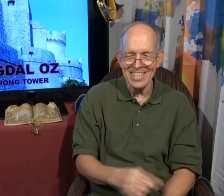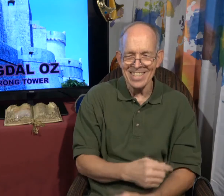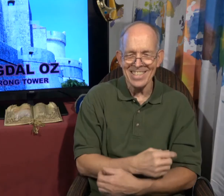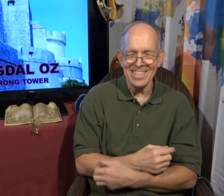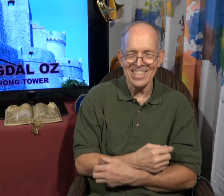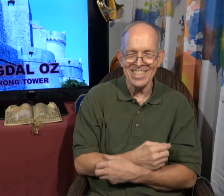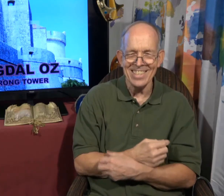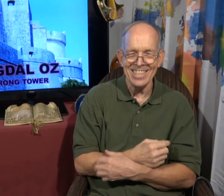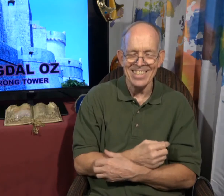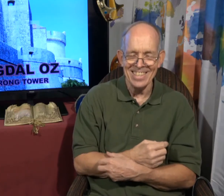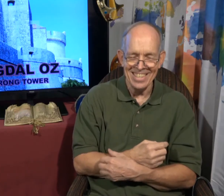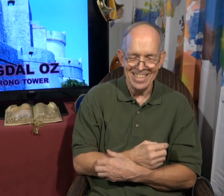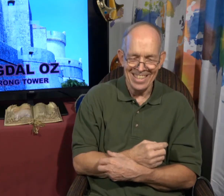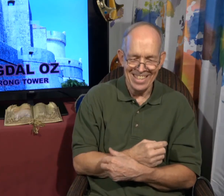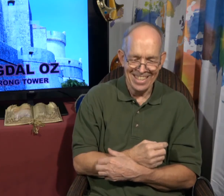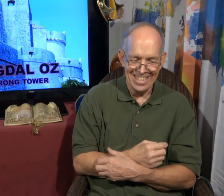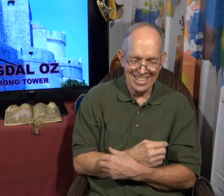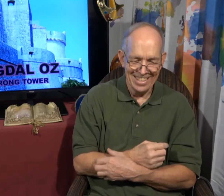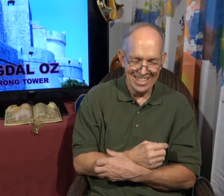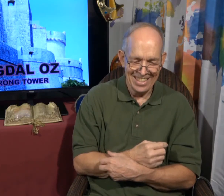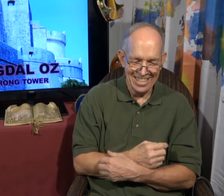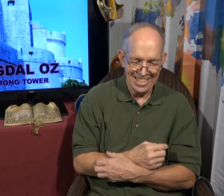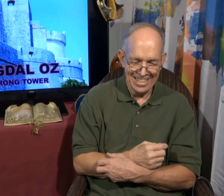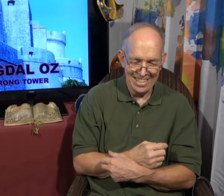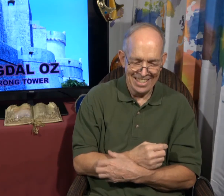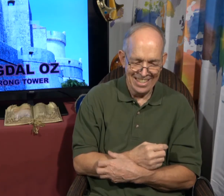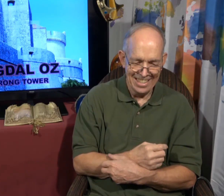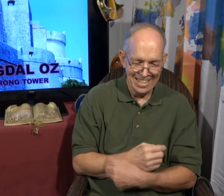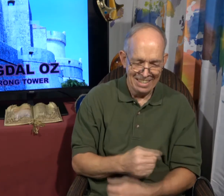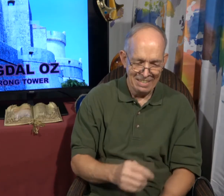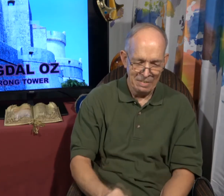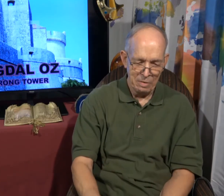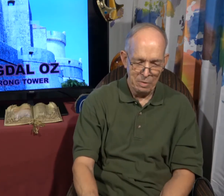Remember the movie, The Watchers of Us?